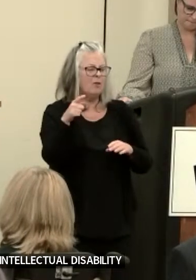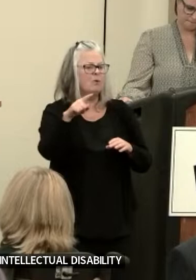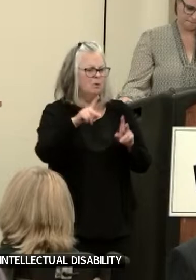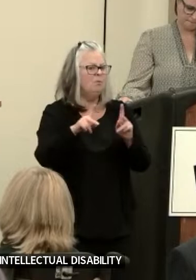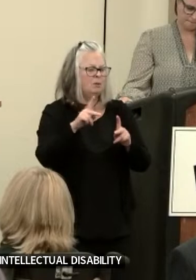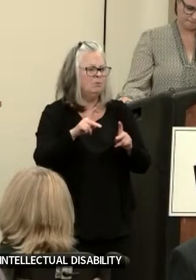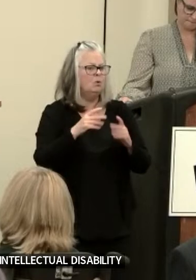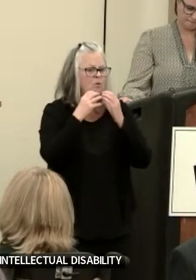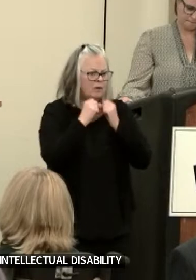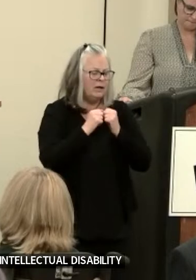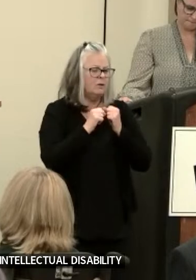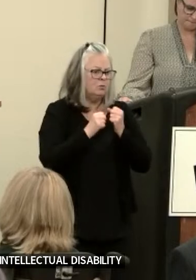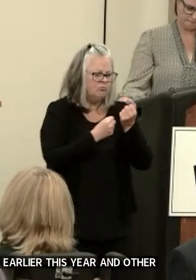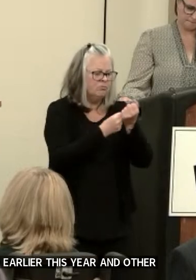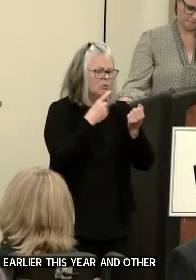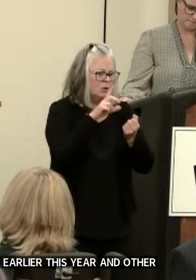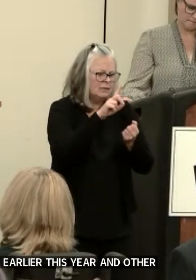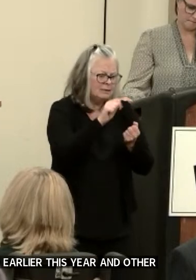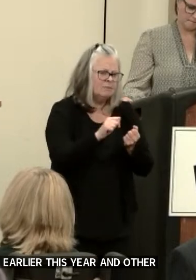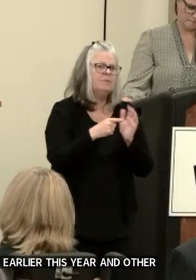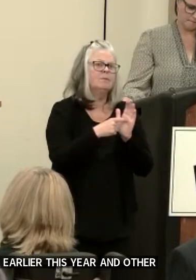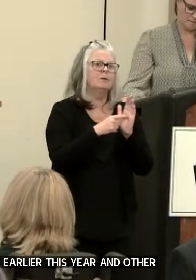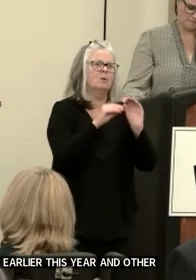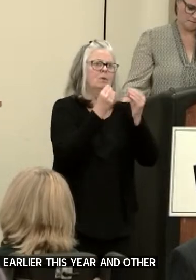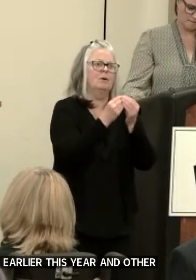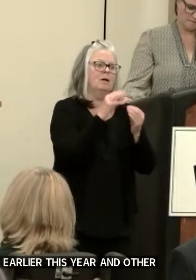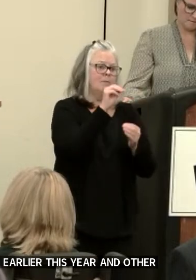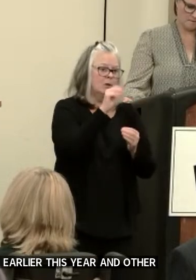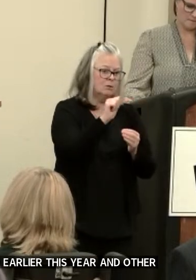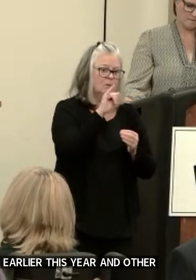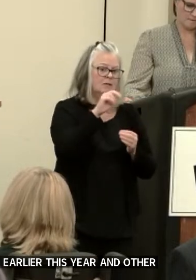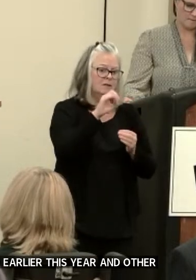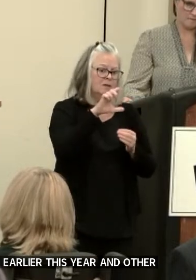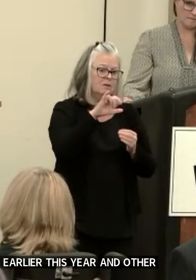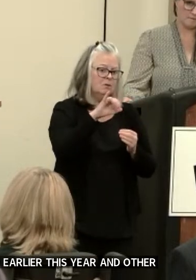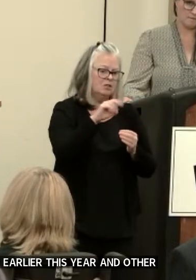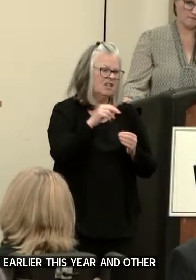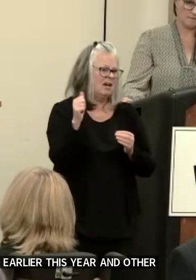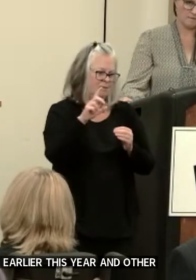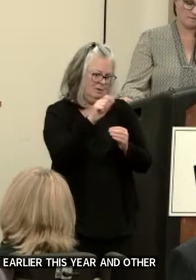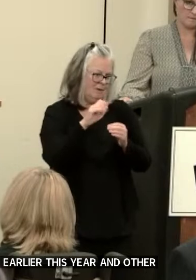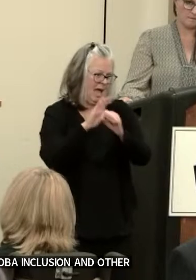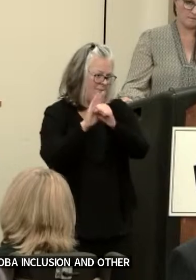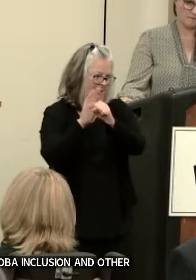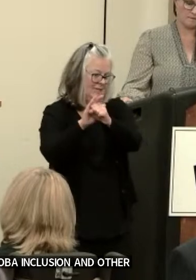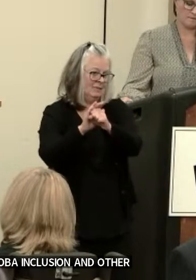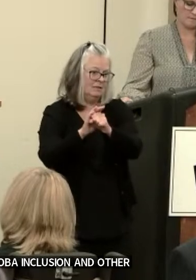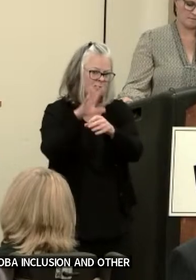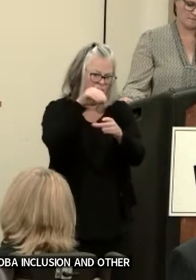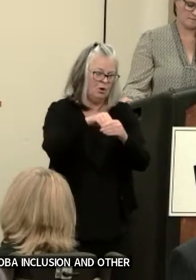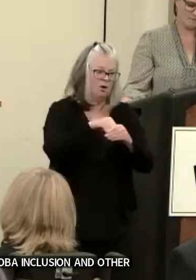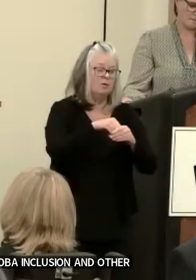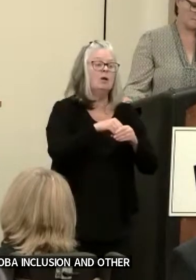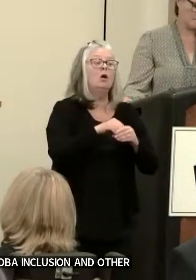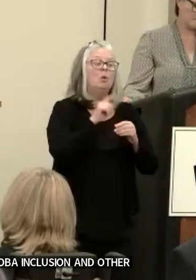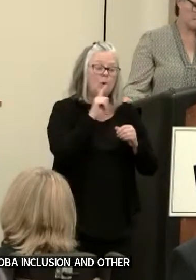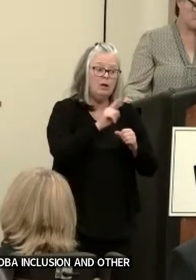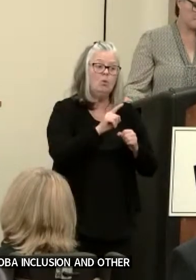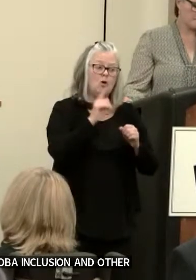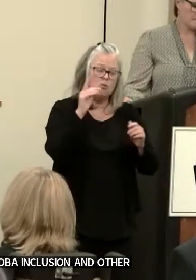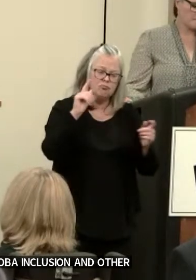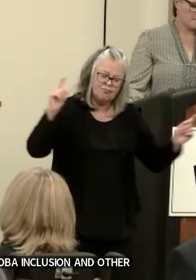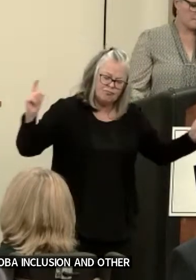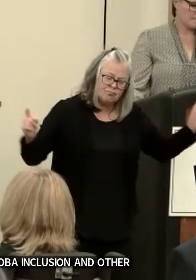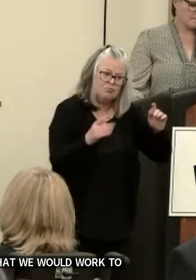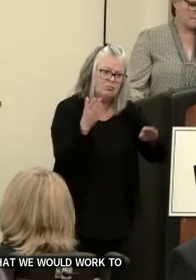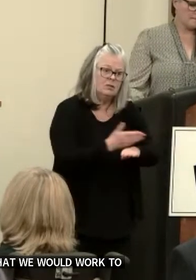like Manitoba Inclusion and other disability advocates, that we would work to fully revamp the day services